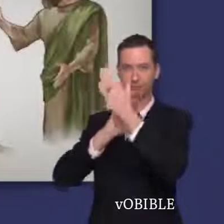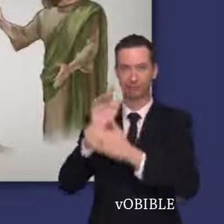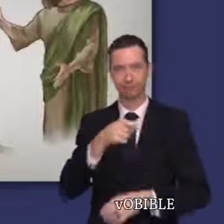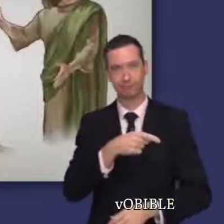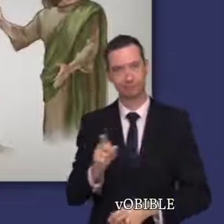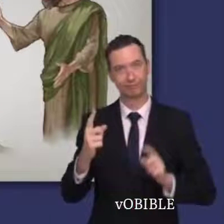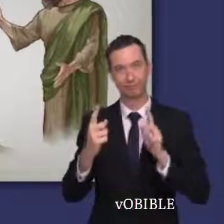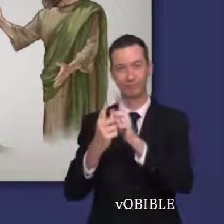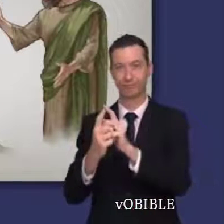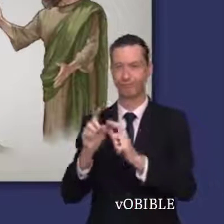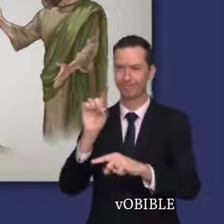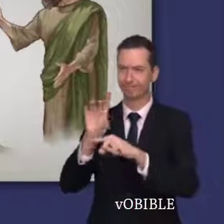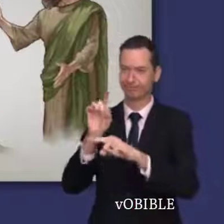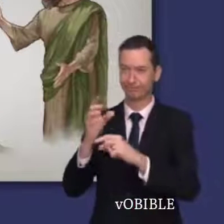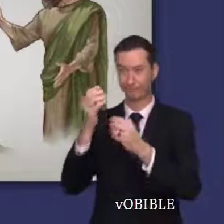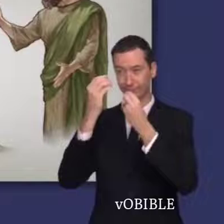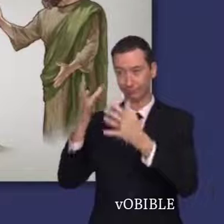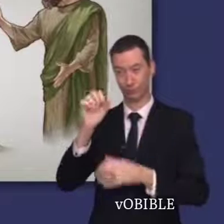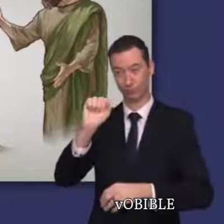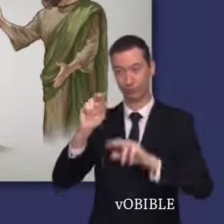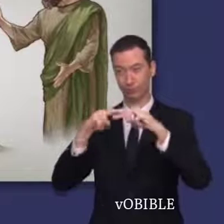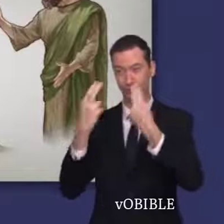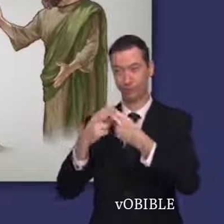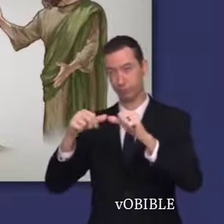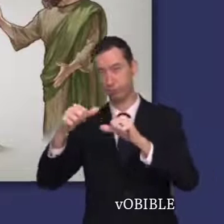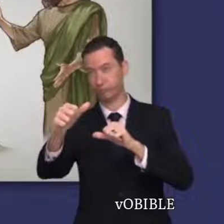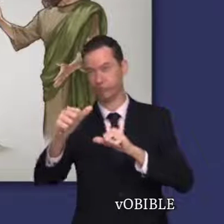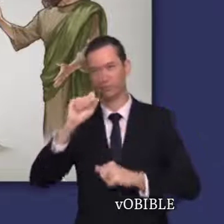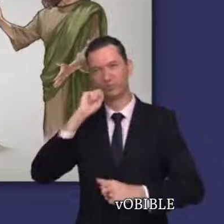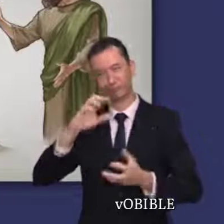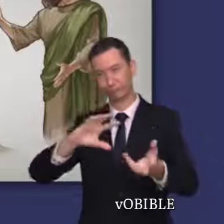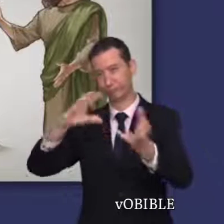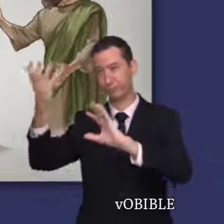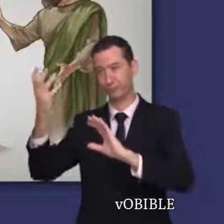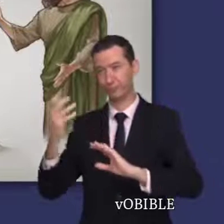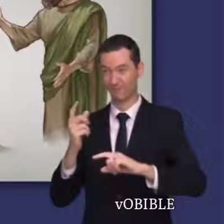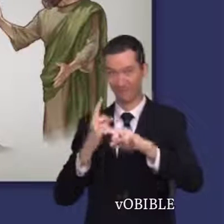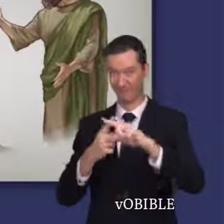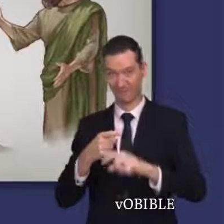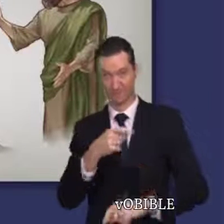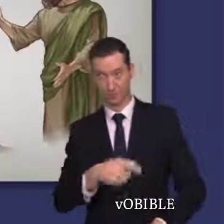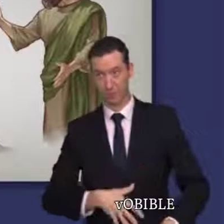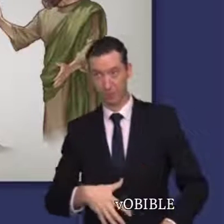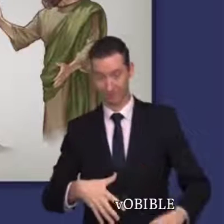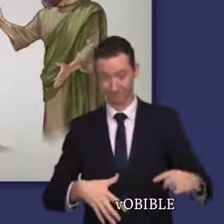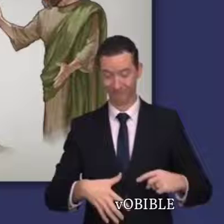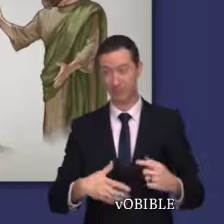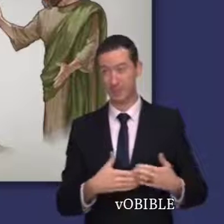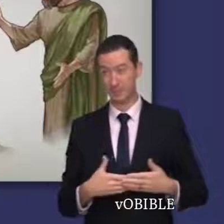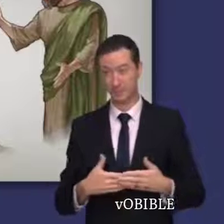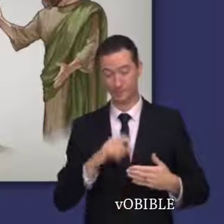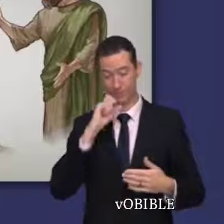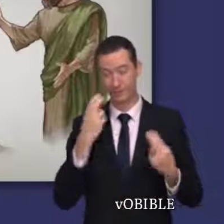Nathan, at Jehovah's direction, reproves David. He also says that calamity will befall David's